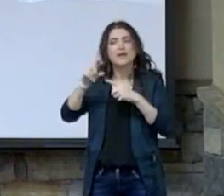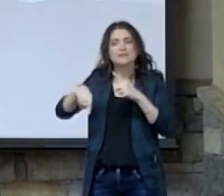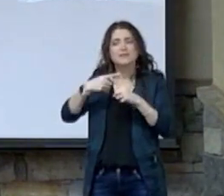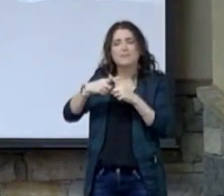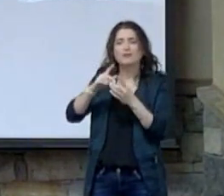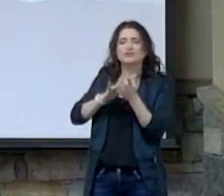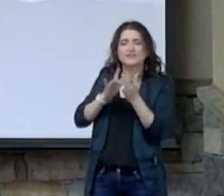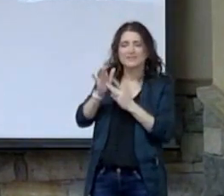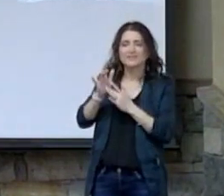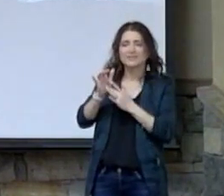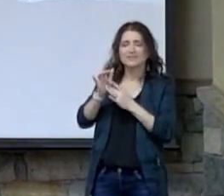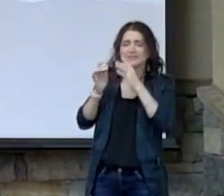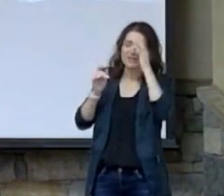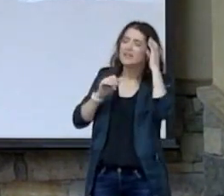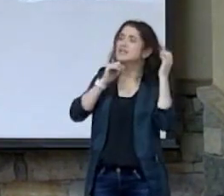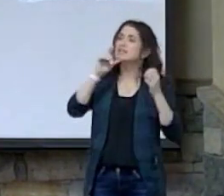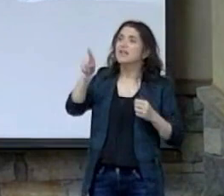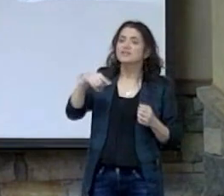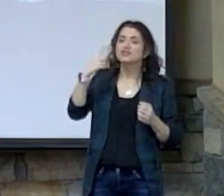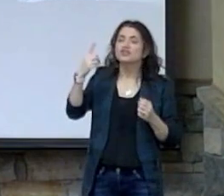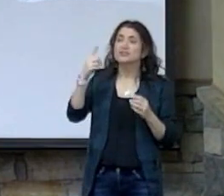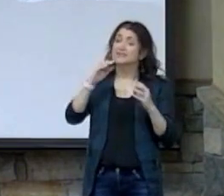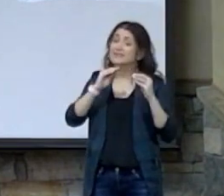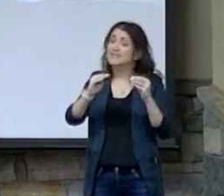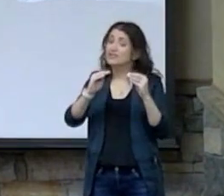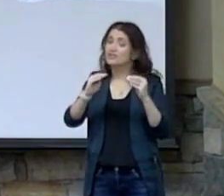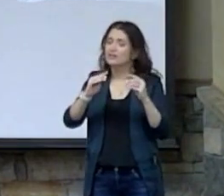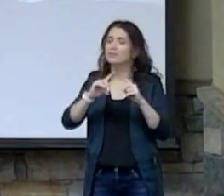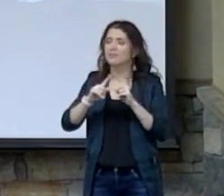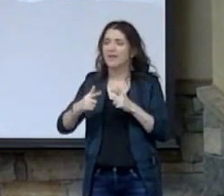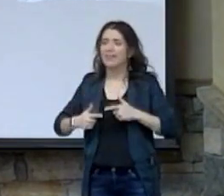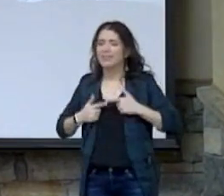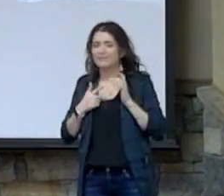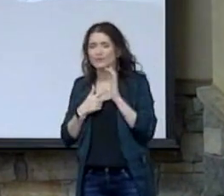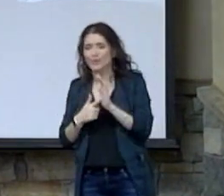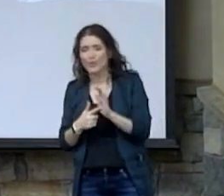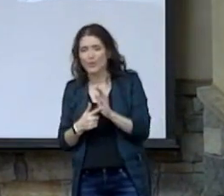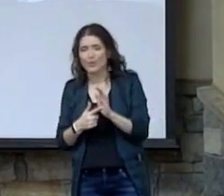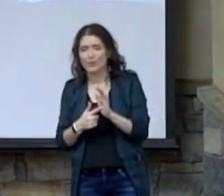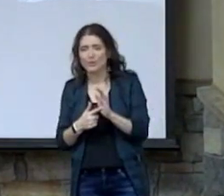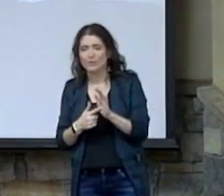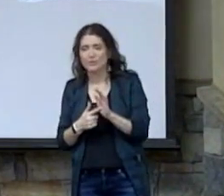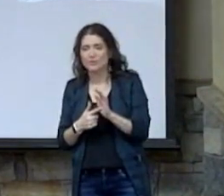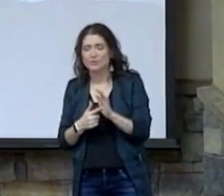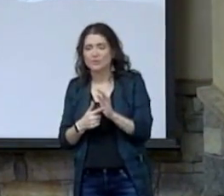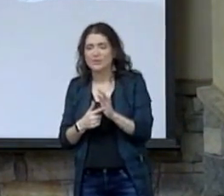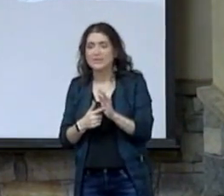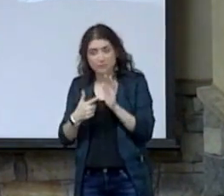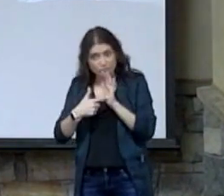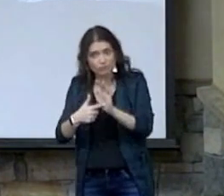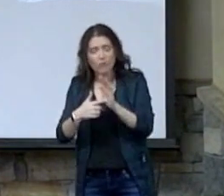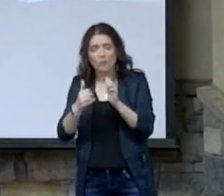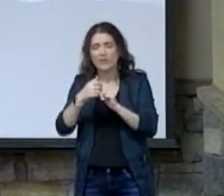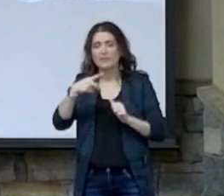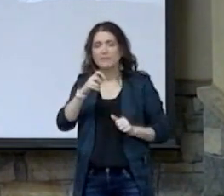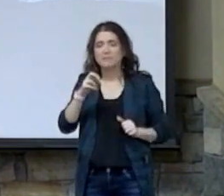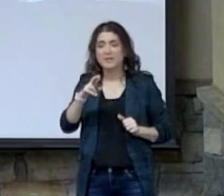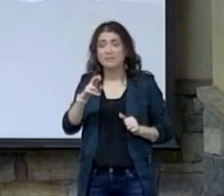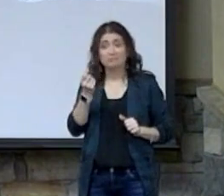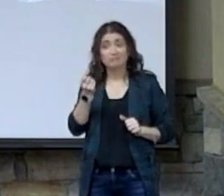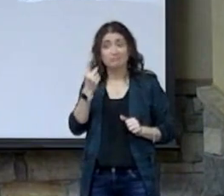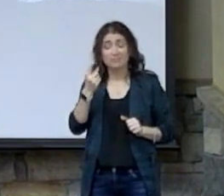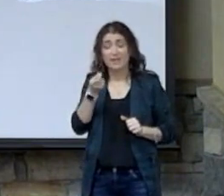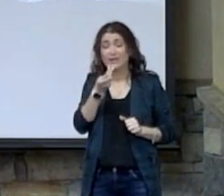Jesus. He doesn't just teach it, He lives it. He's going to live it out in the life with Peter. You see, just in a